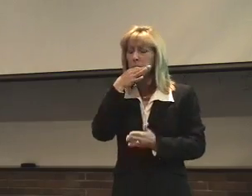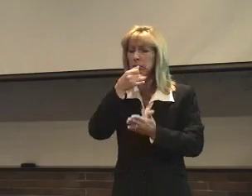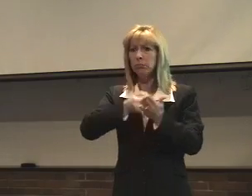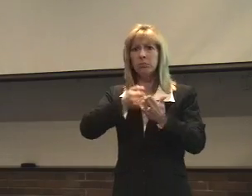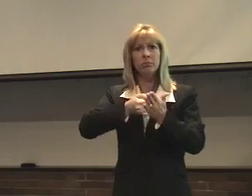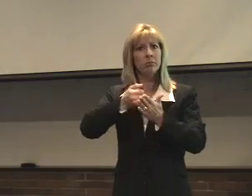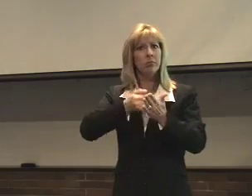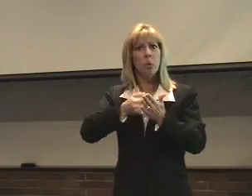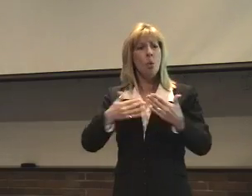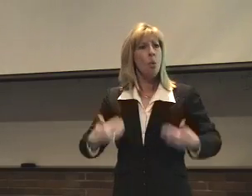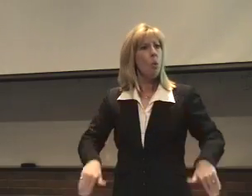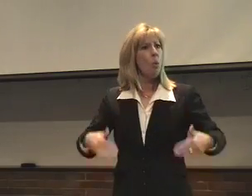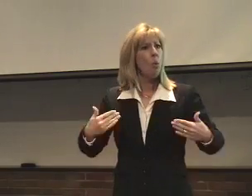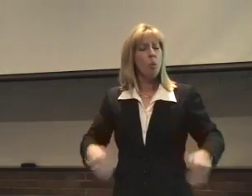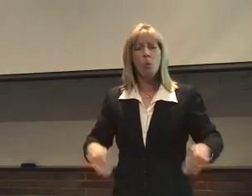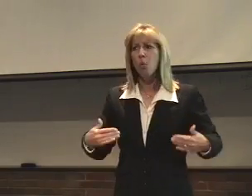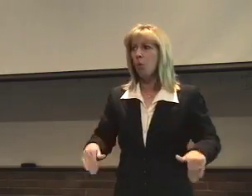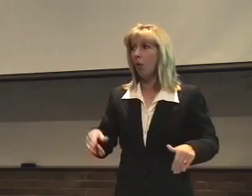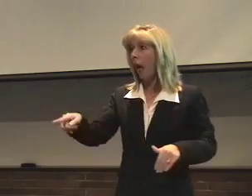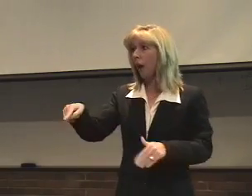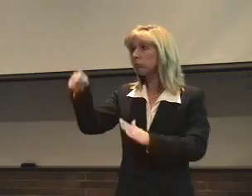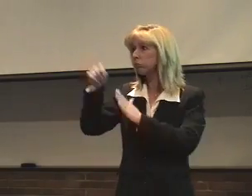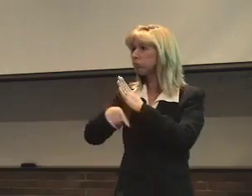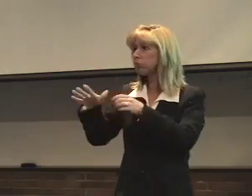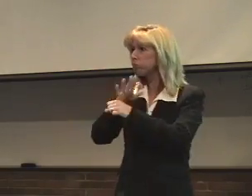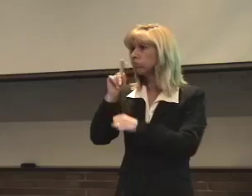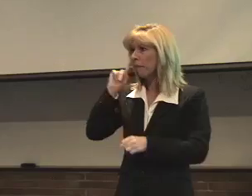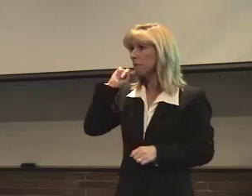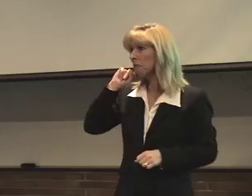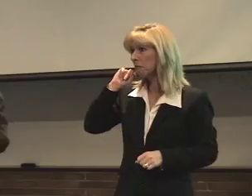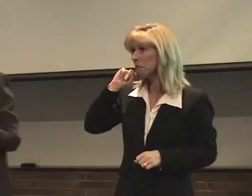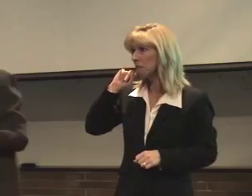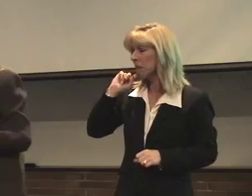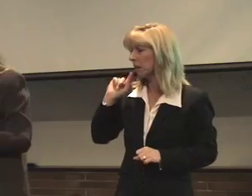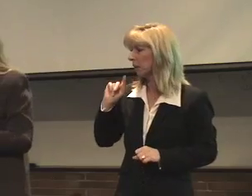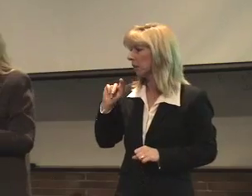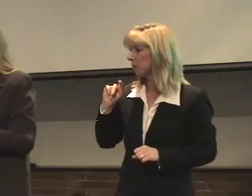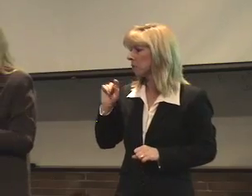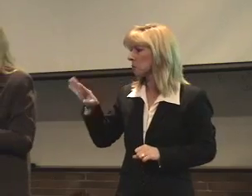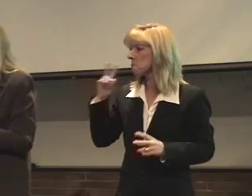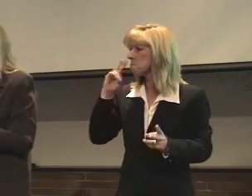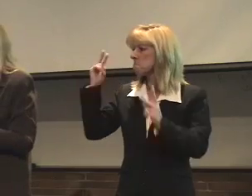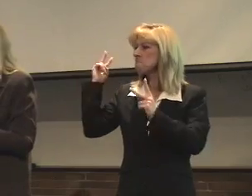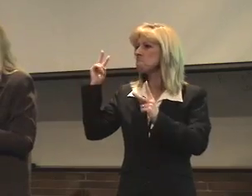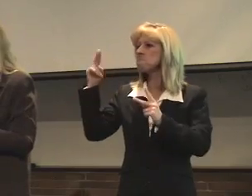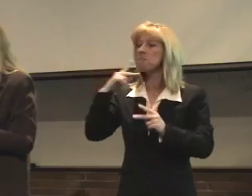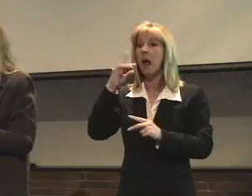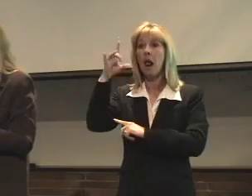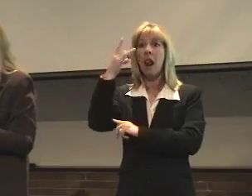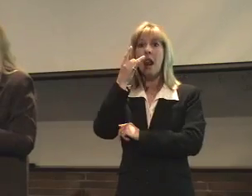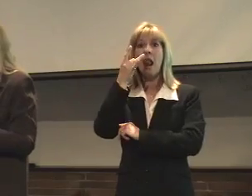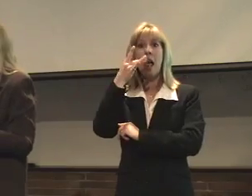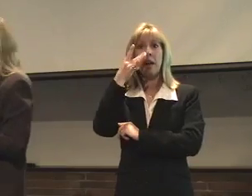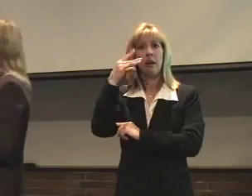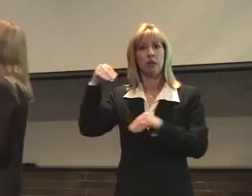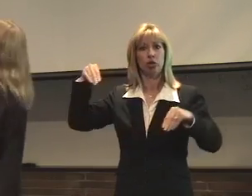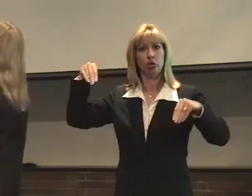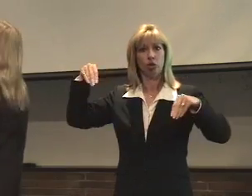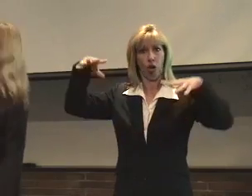cute. So this was his. So the first one, turn on a light, it's dark in here. Oh,